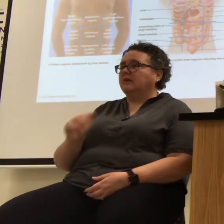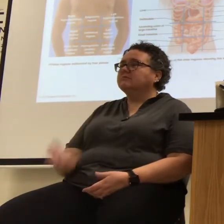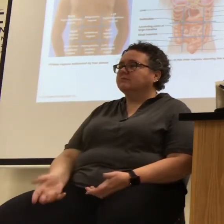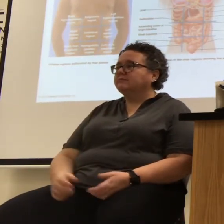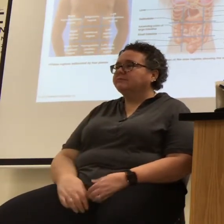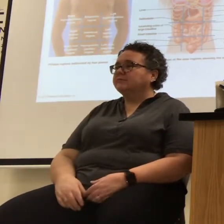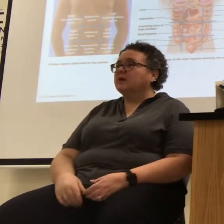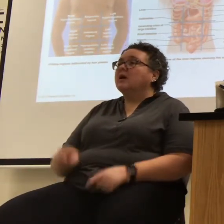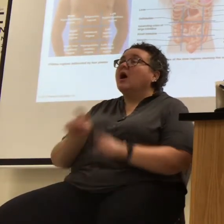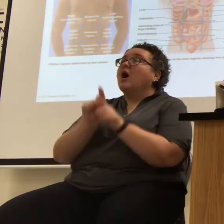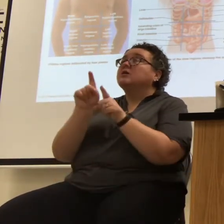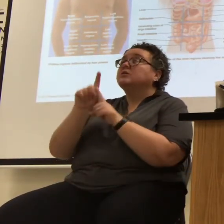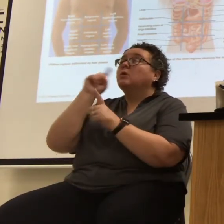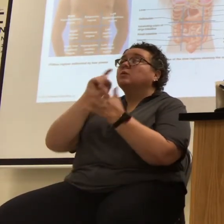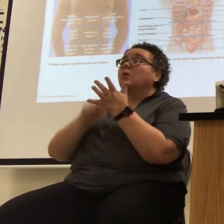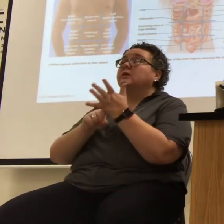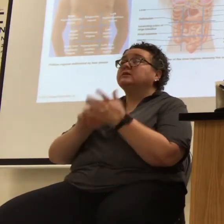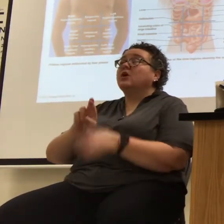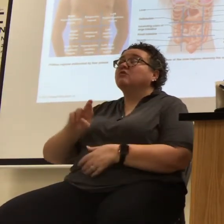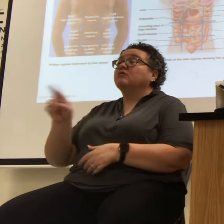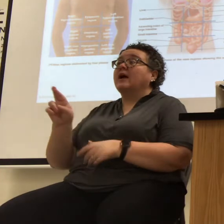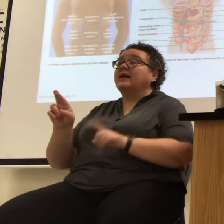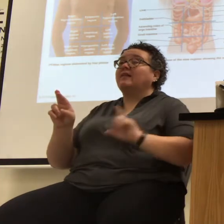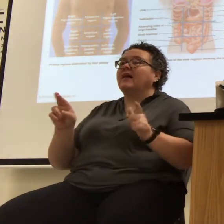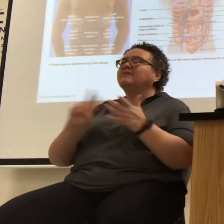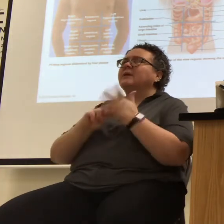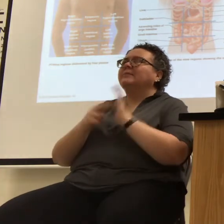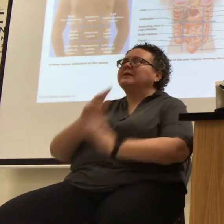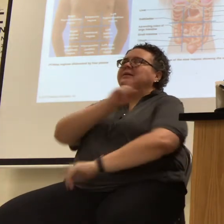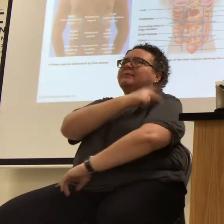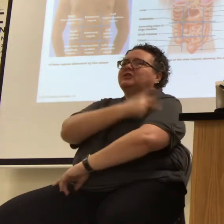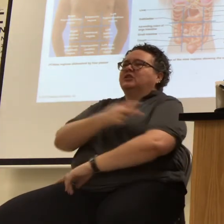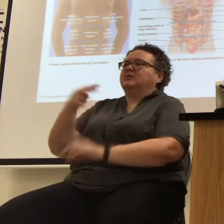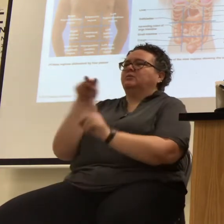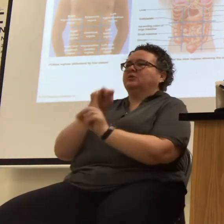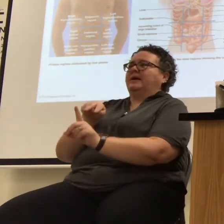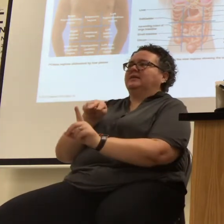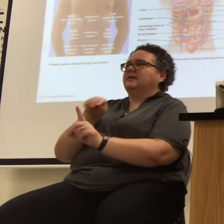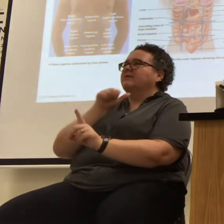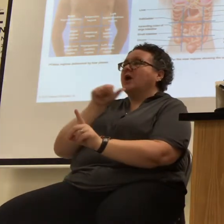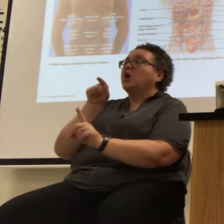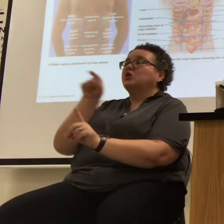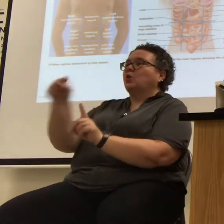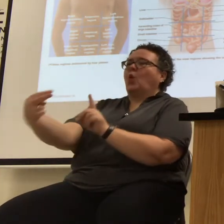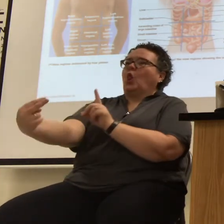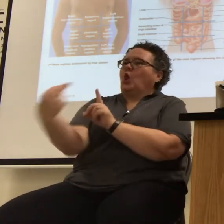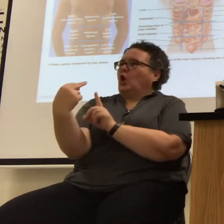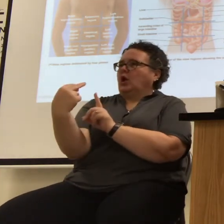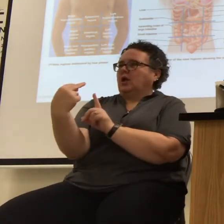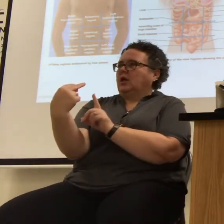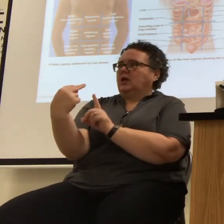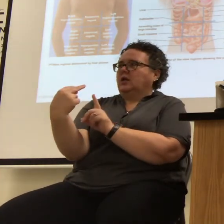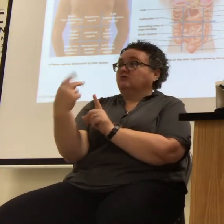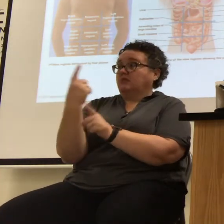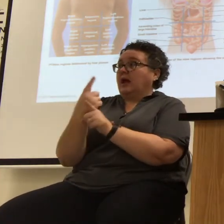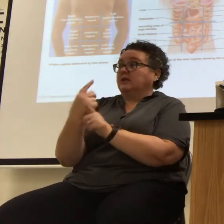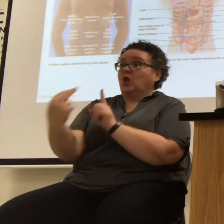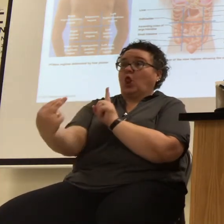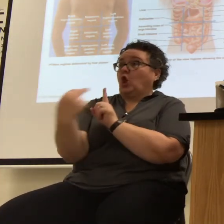Oh, and notice right and left is the patient's perspective, correct? Not as you look at it.